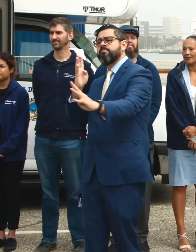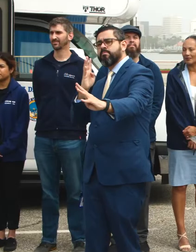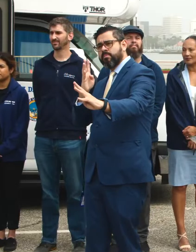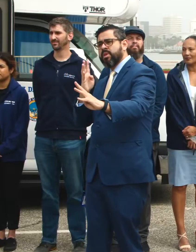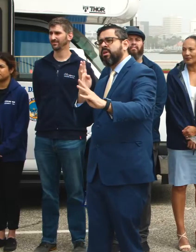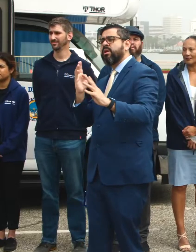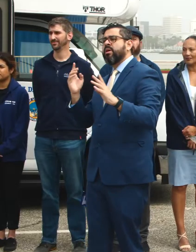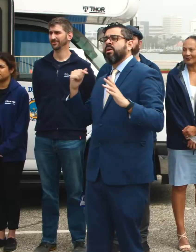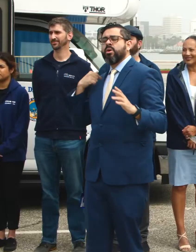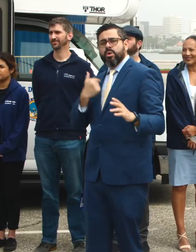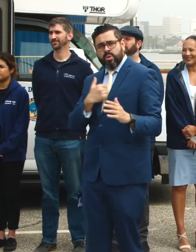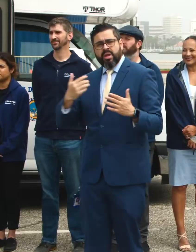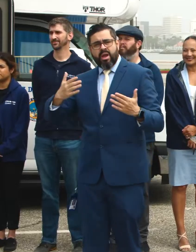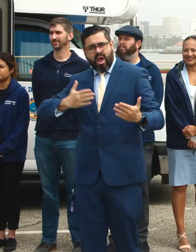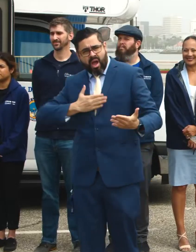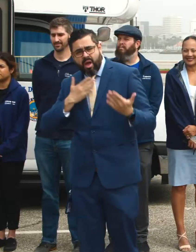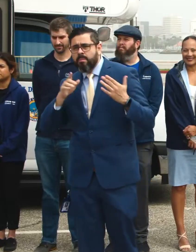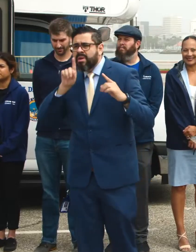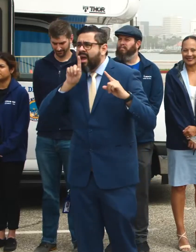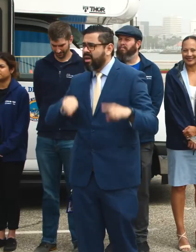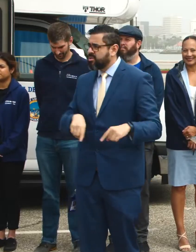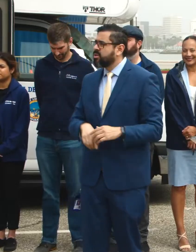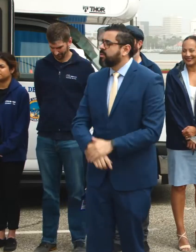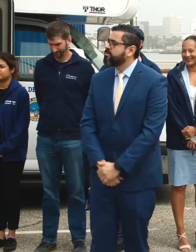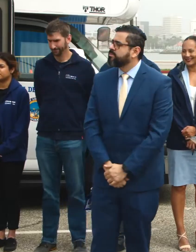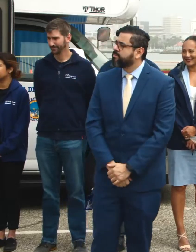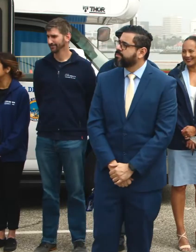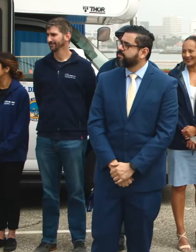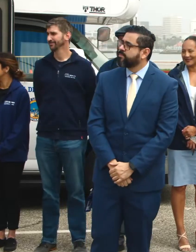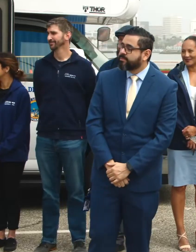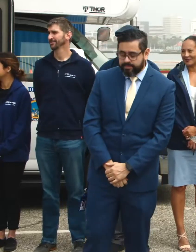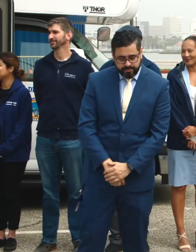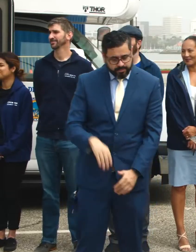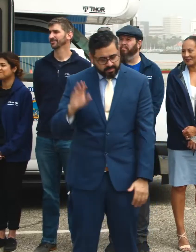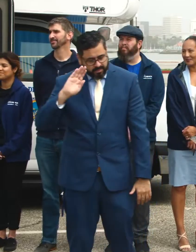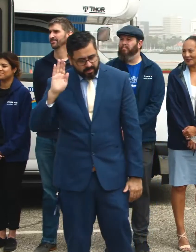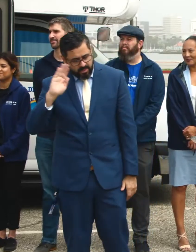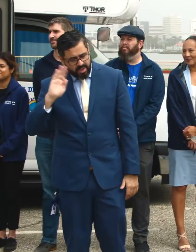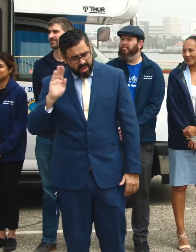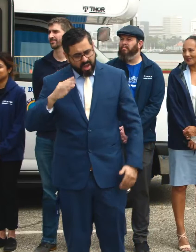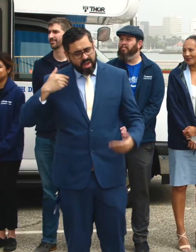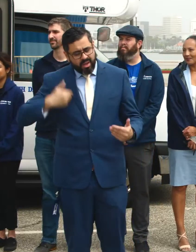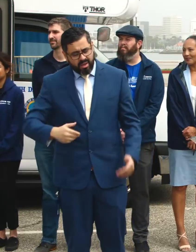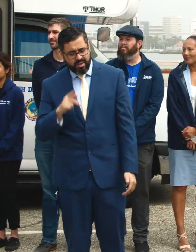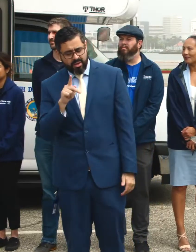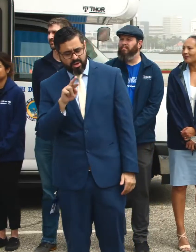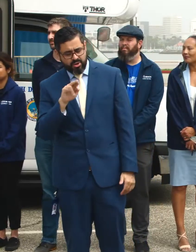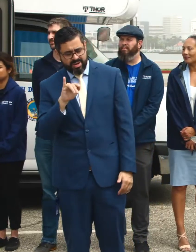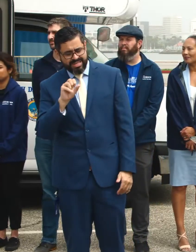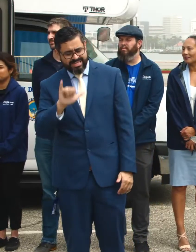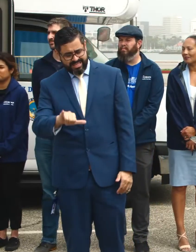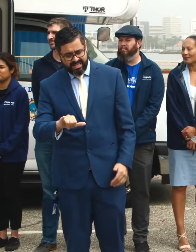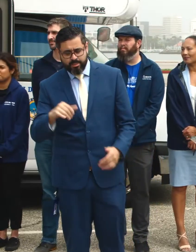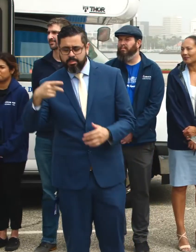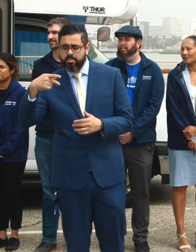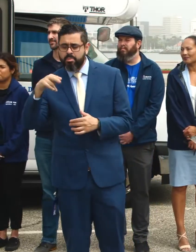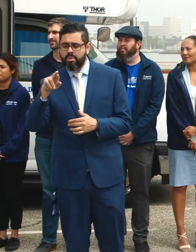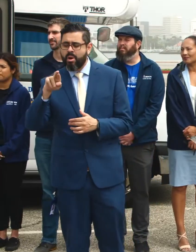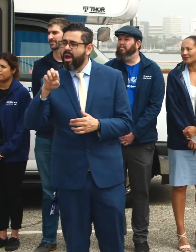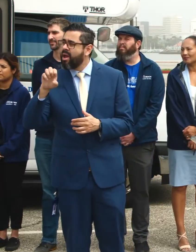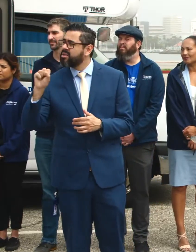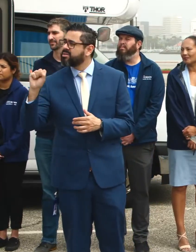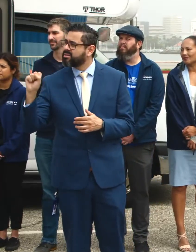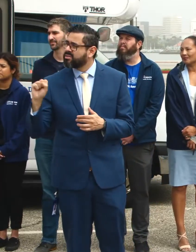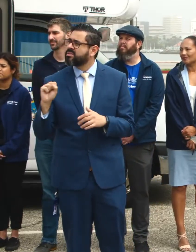and we are happy to take questions from the media. Thank you. Hi, Christy Hutchings, Press Telegram. You mentioned this just right now briefly about when the